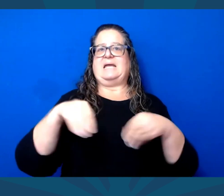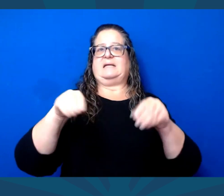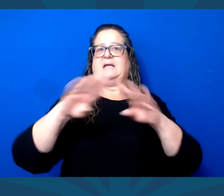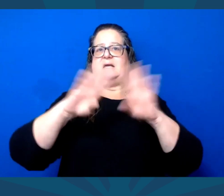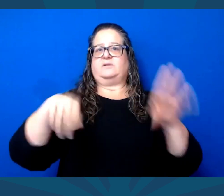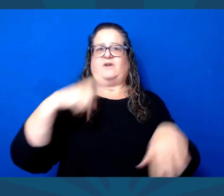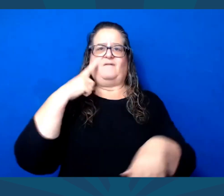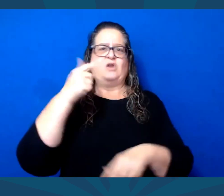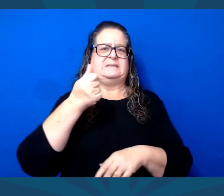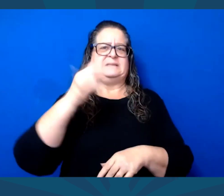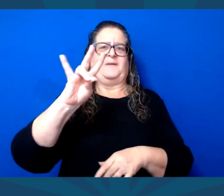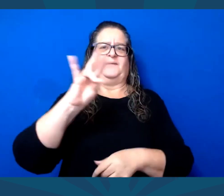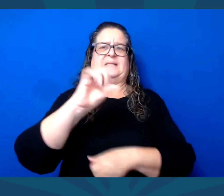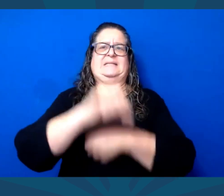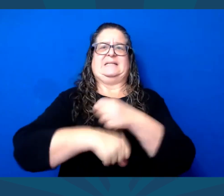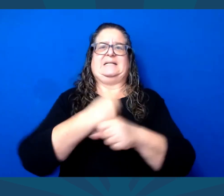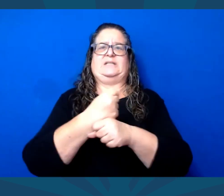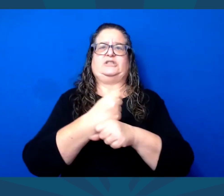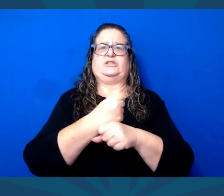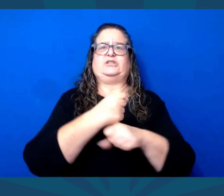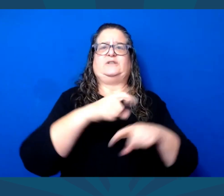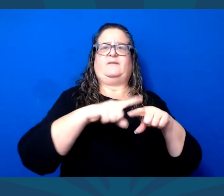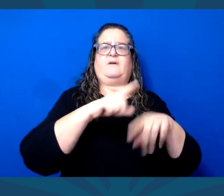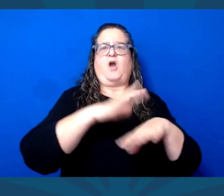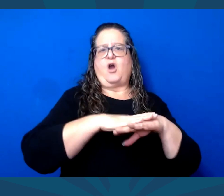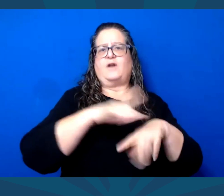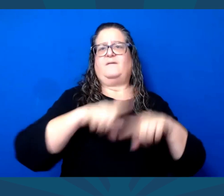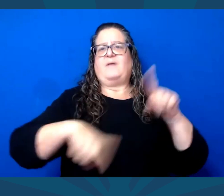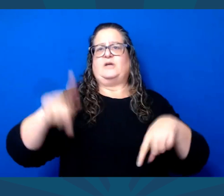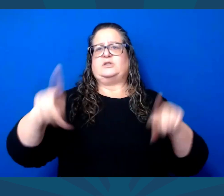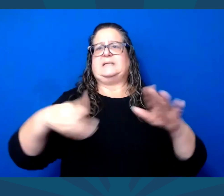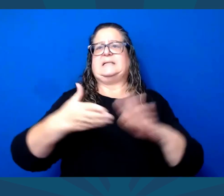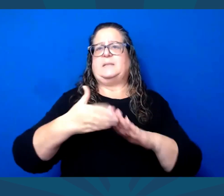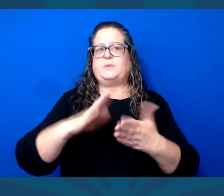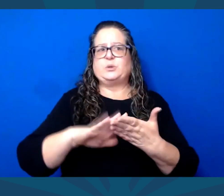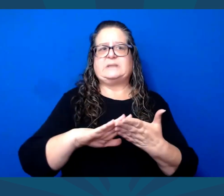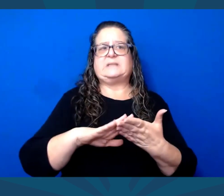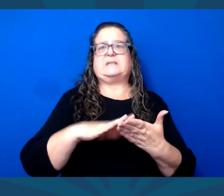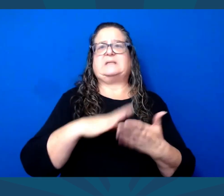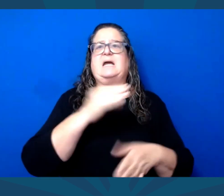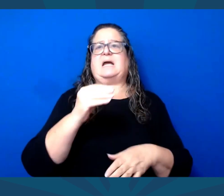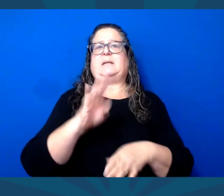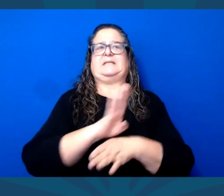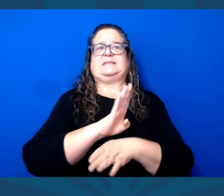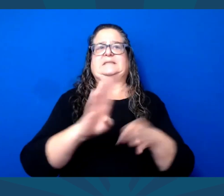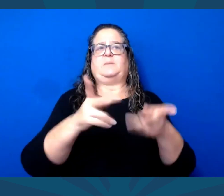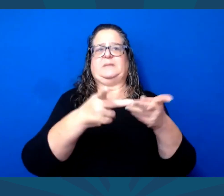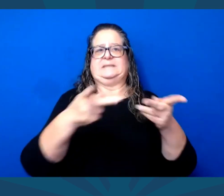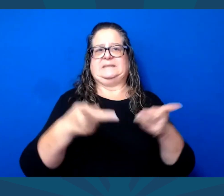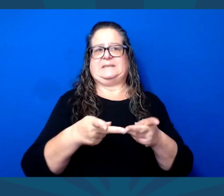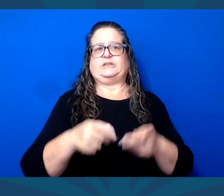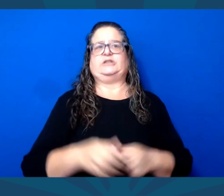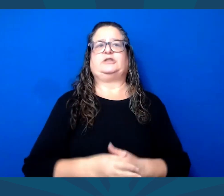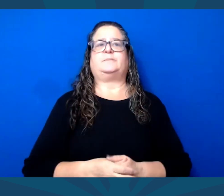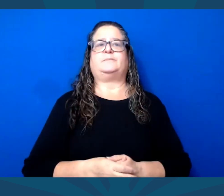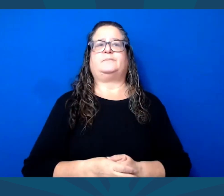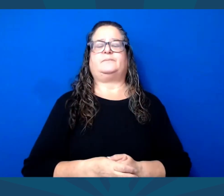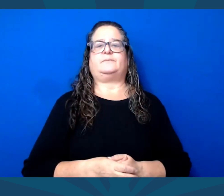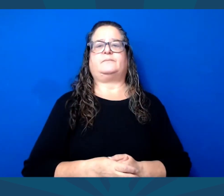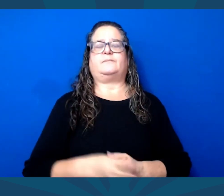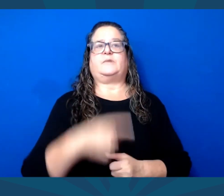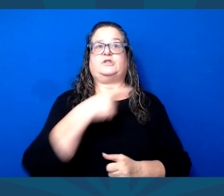daily decisions. As a servant leader for the last several decades, I am committed to you, and